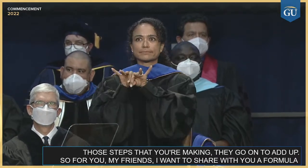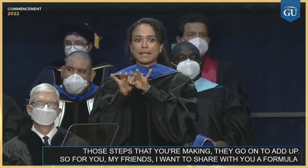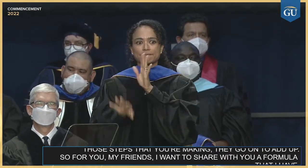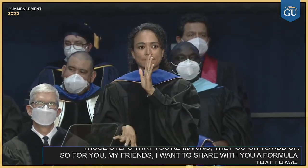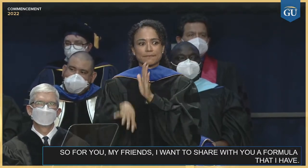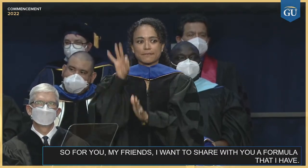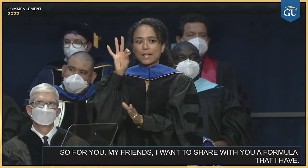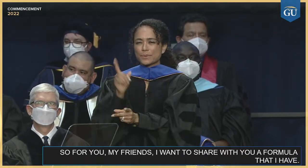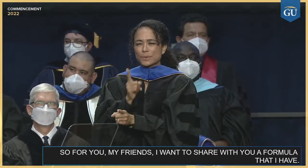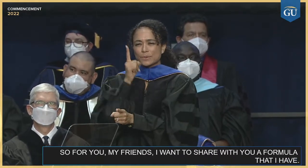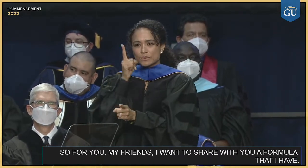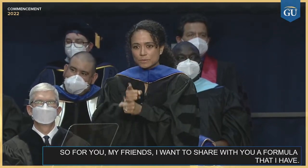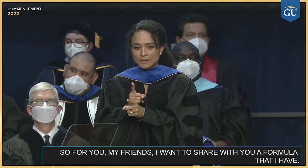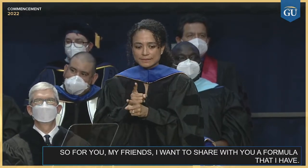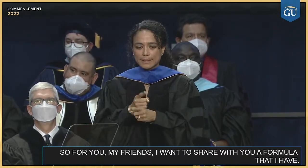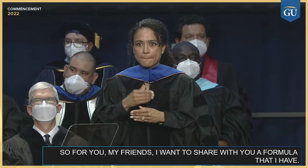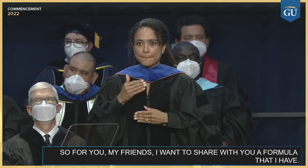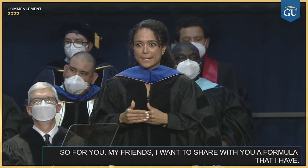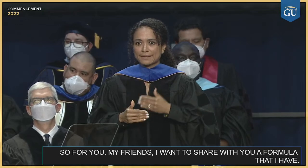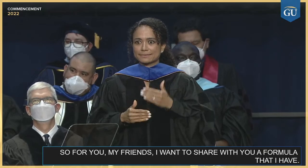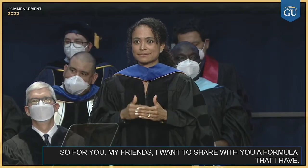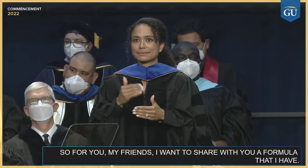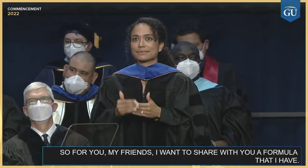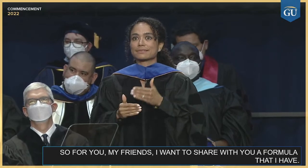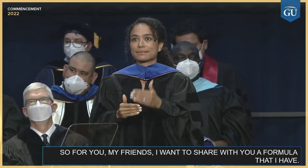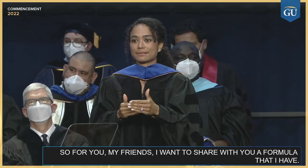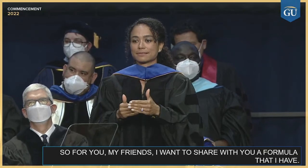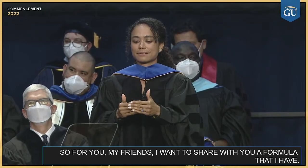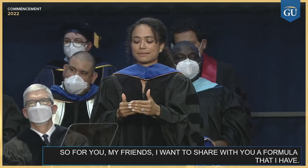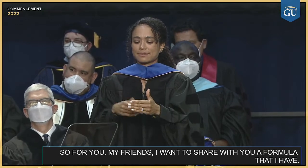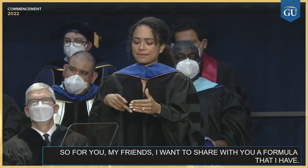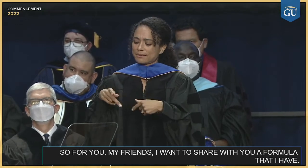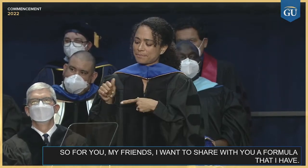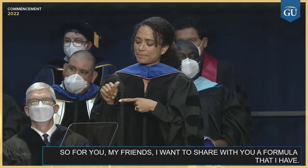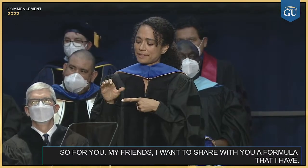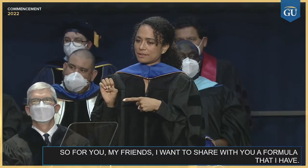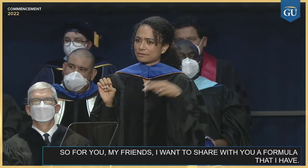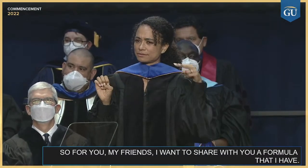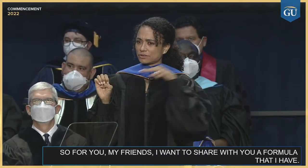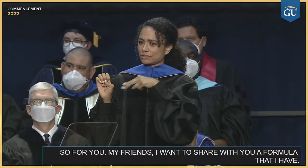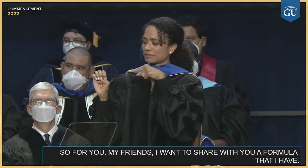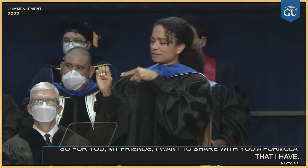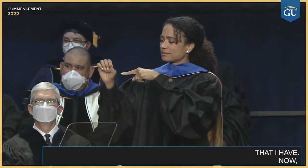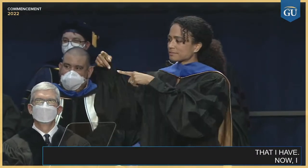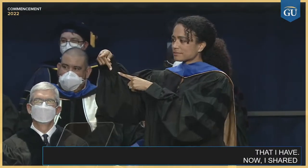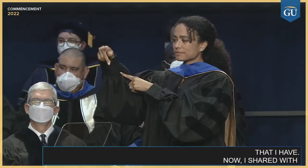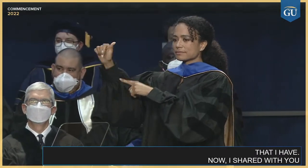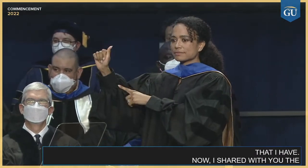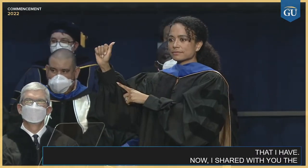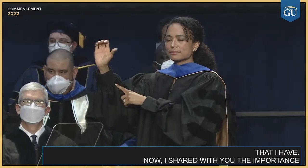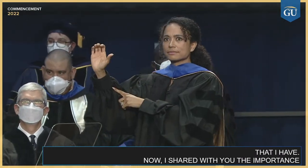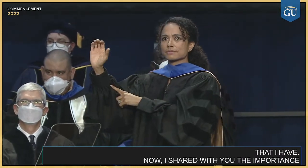Now, I shared with you the importance of finding the right pace. Take a closer look at the word